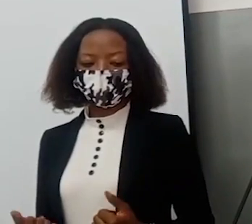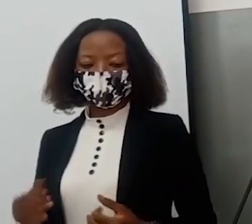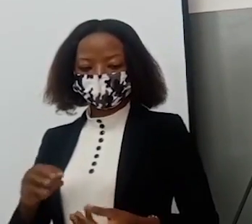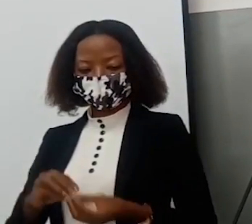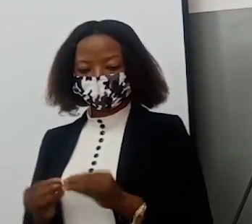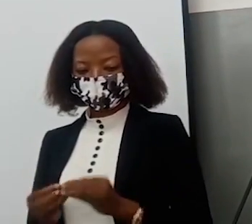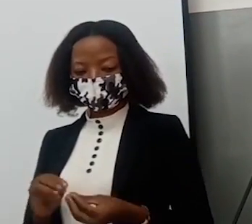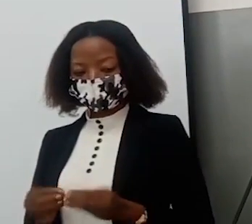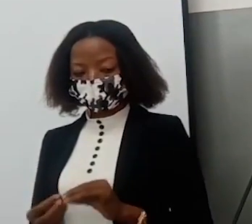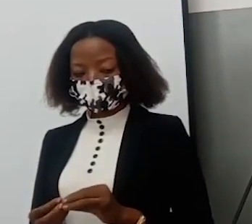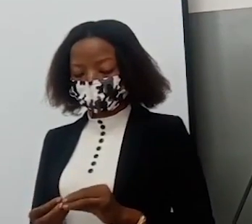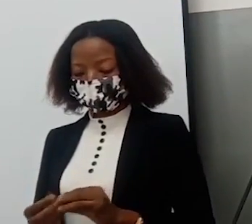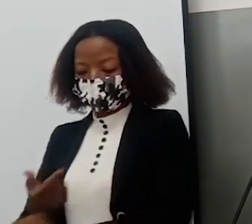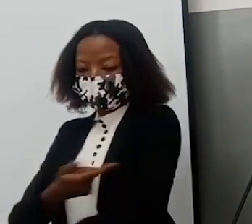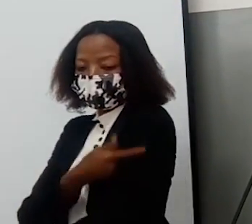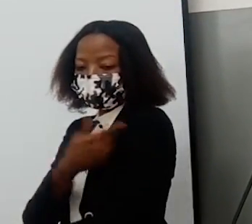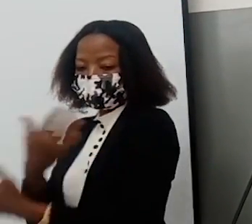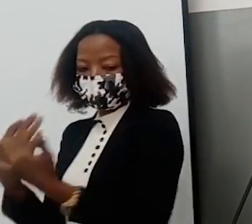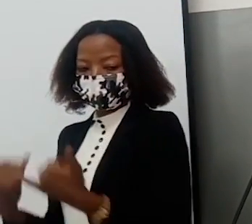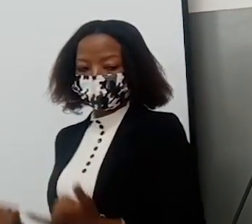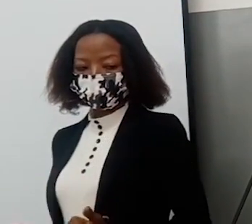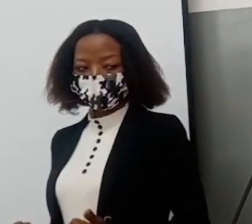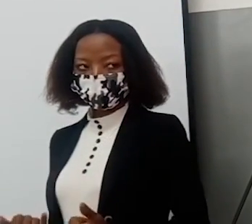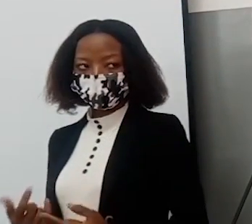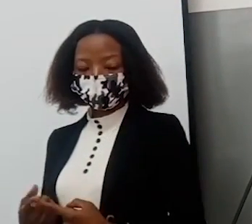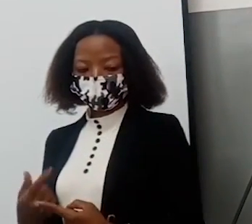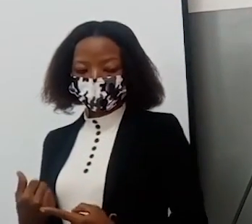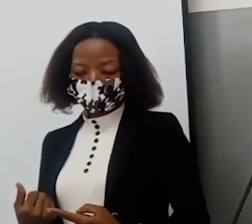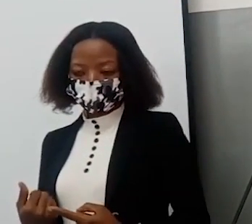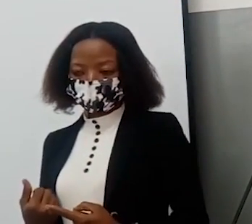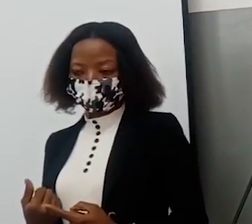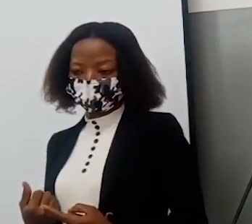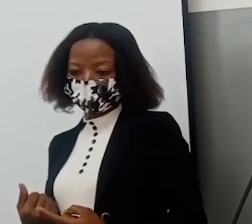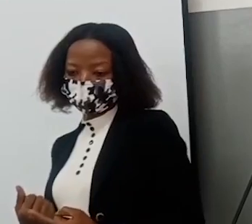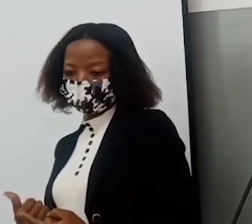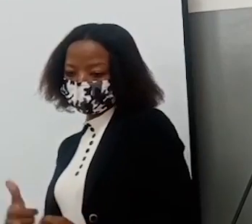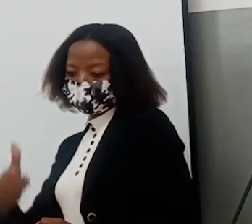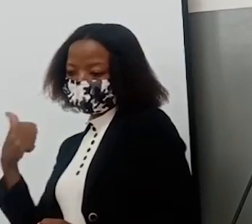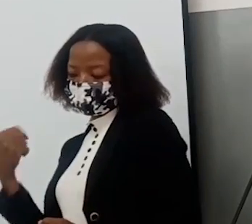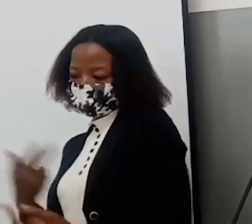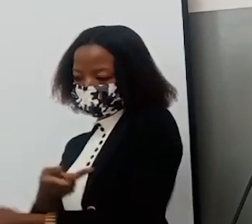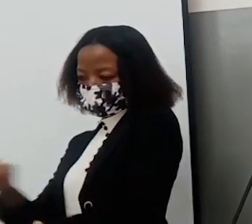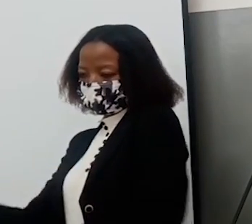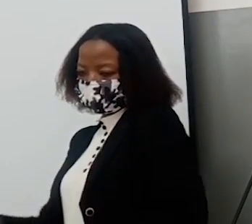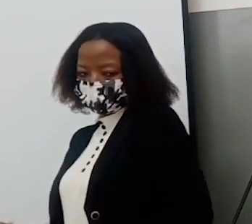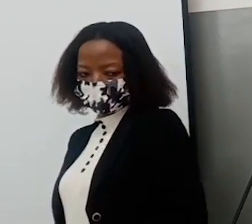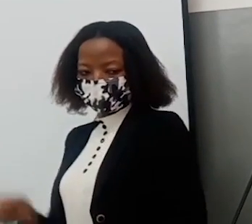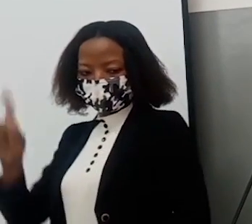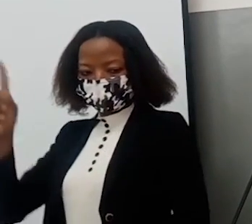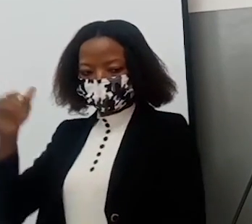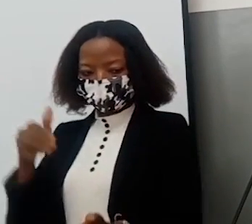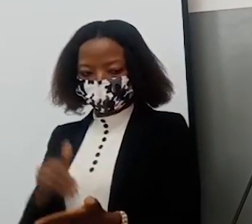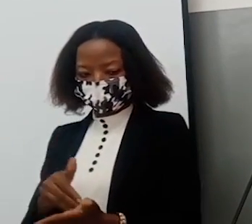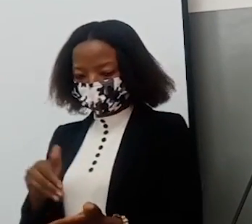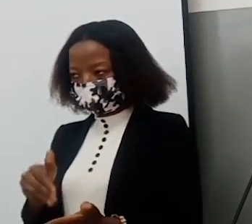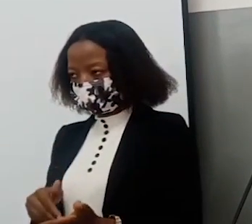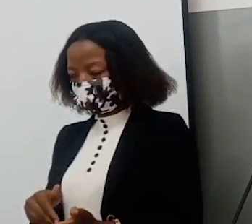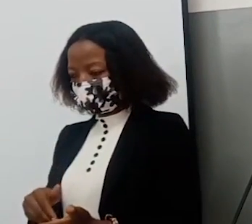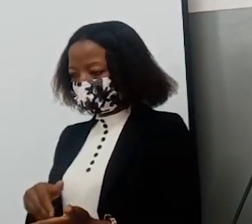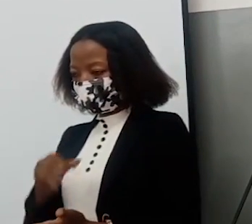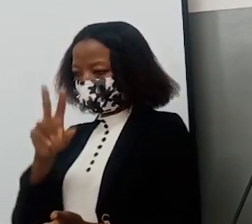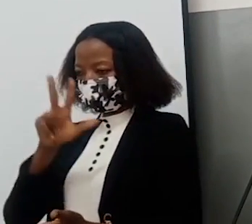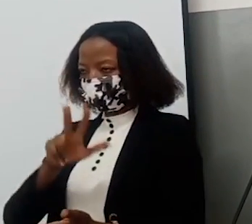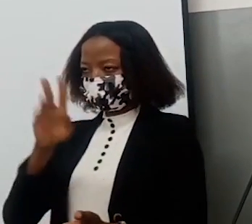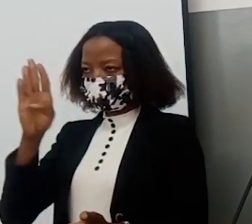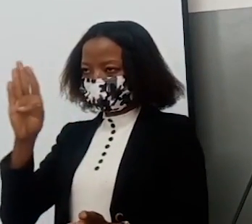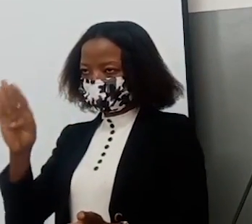of people vaccinated. And then from our district direct report, there's 134,000 who have taken